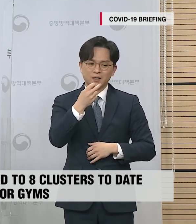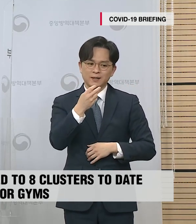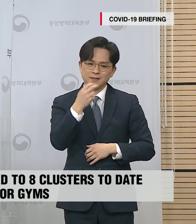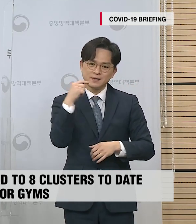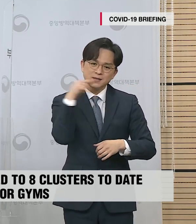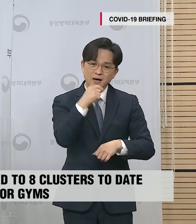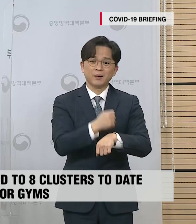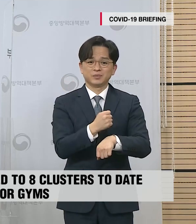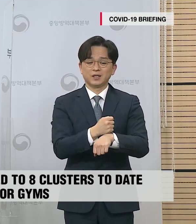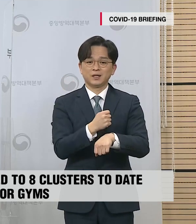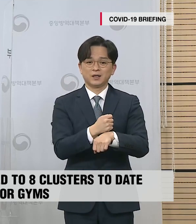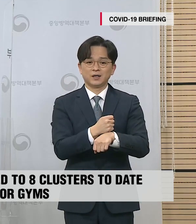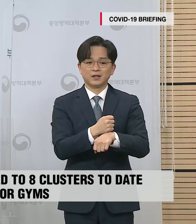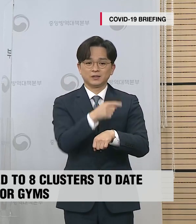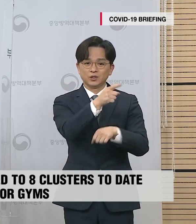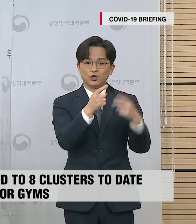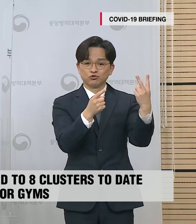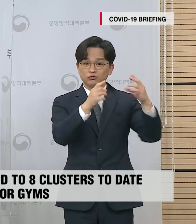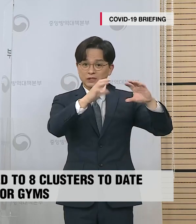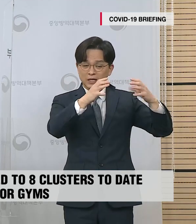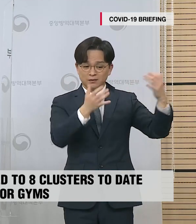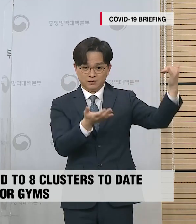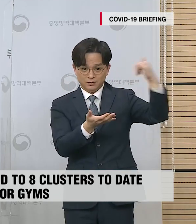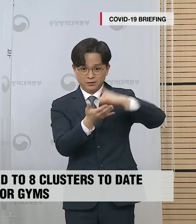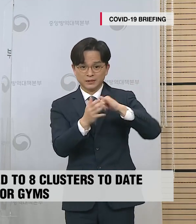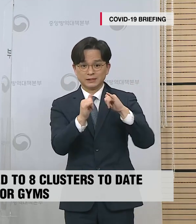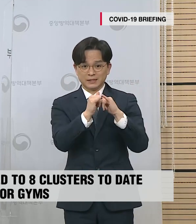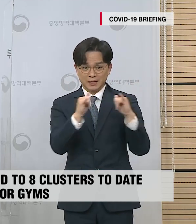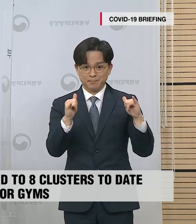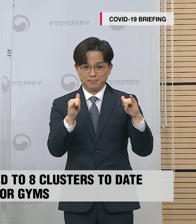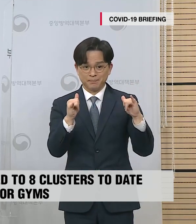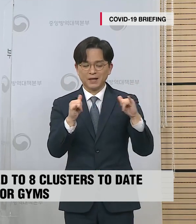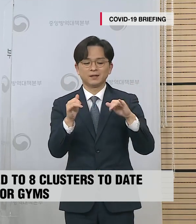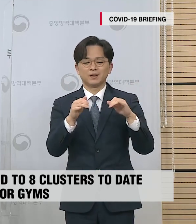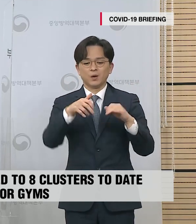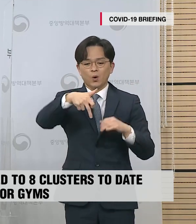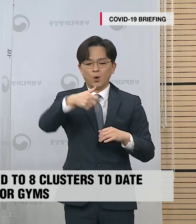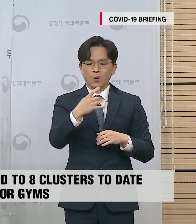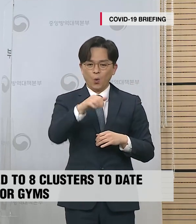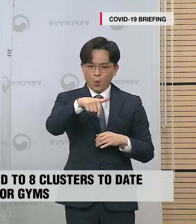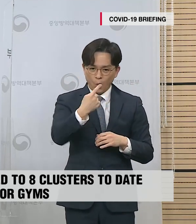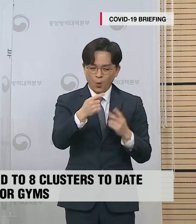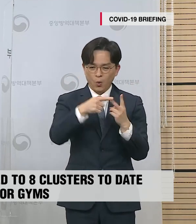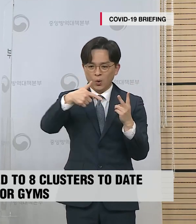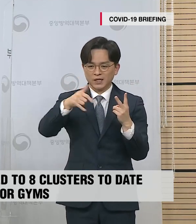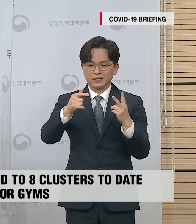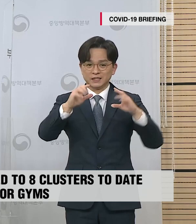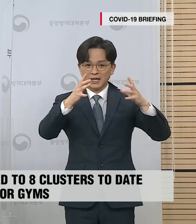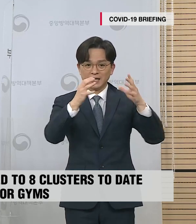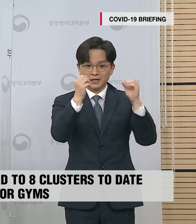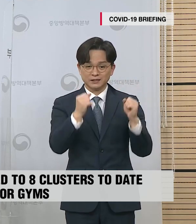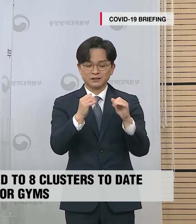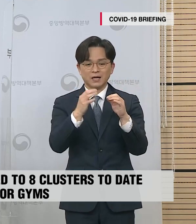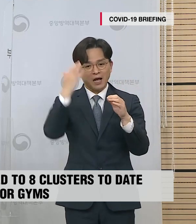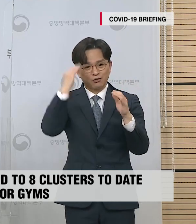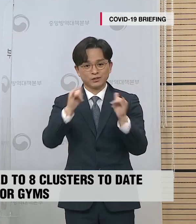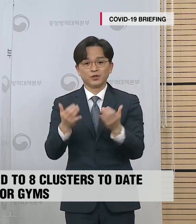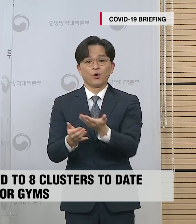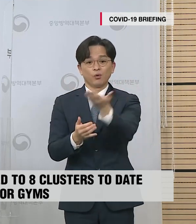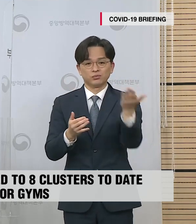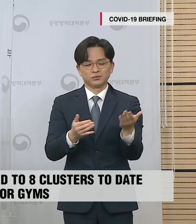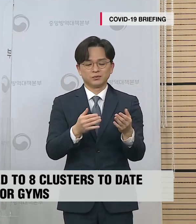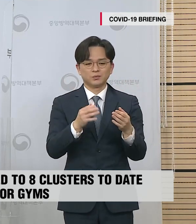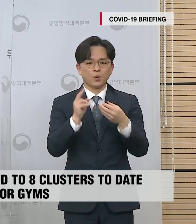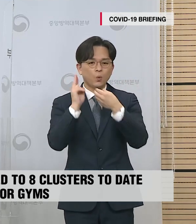when you are visiting these countries, and please refrain from taking into and coming into contact with wildlife, and